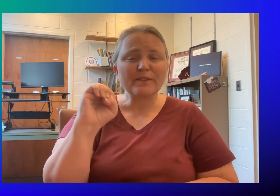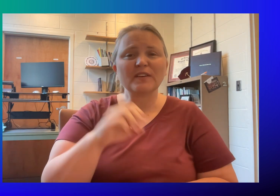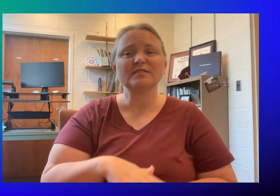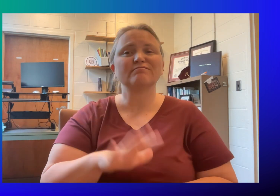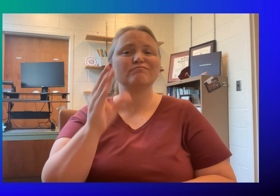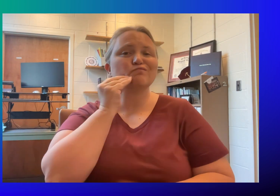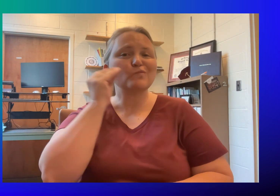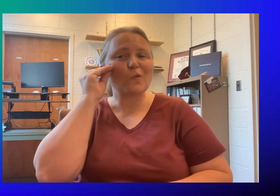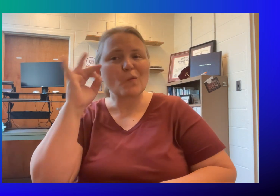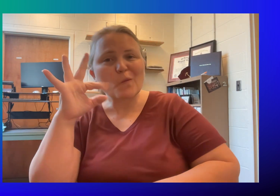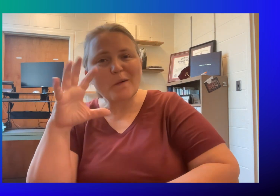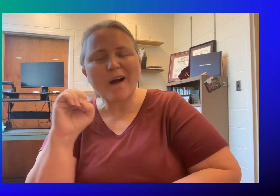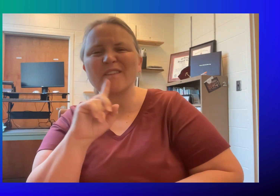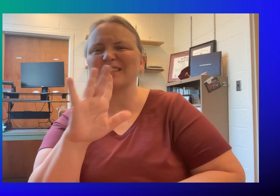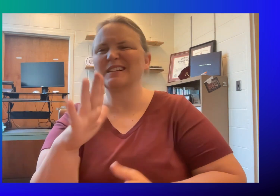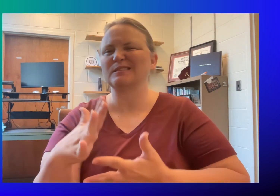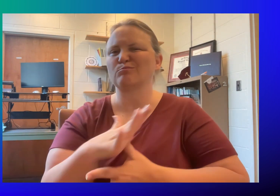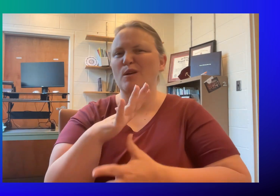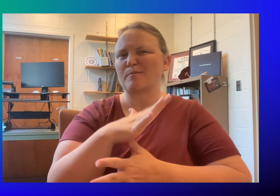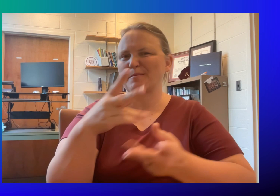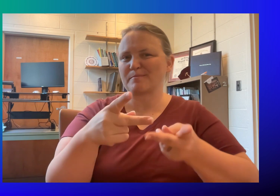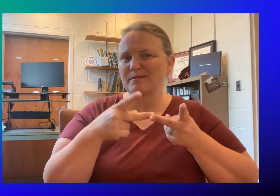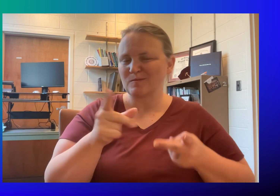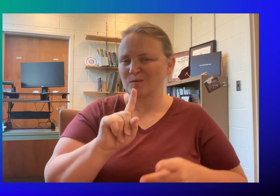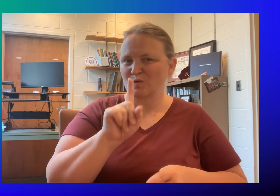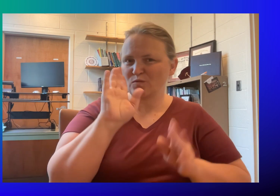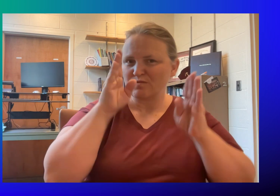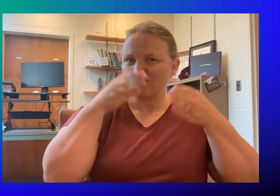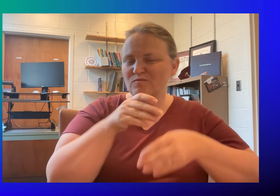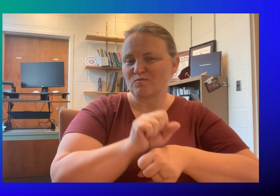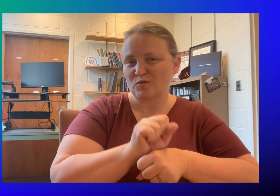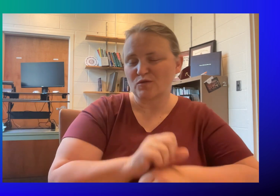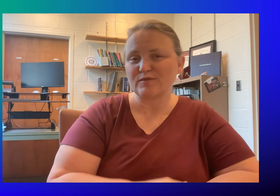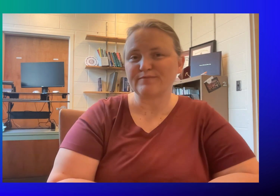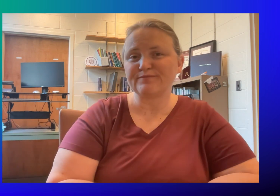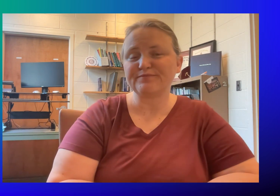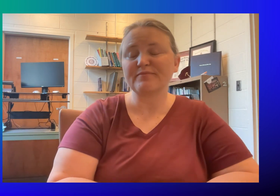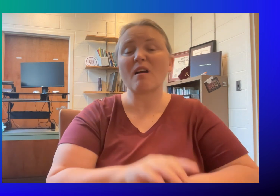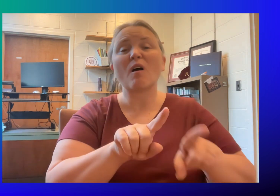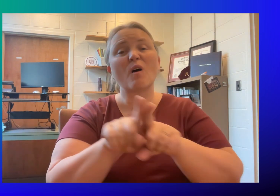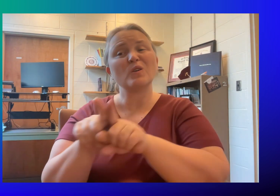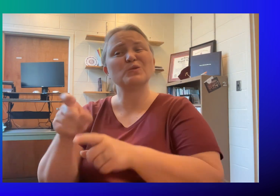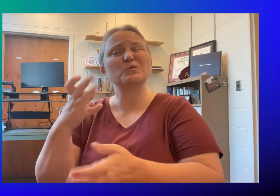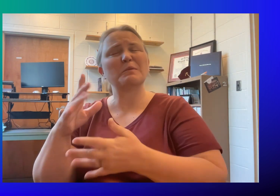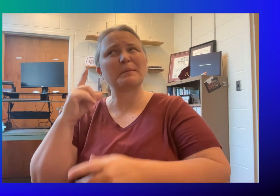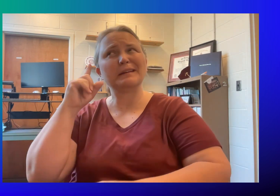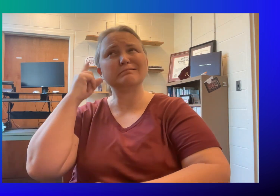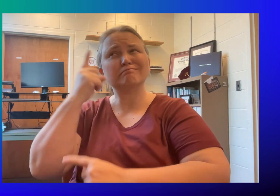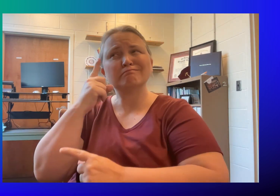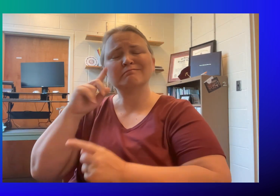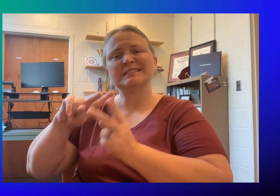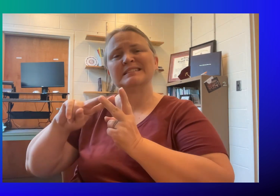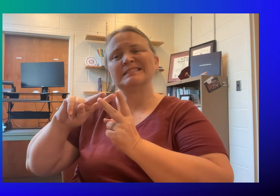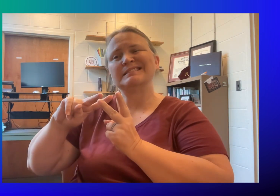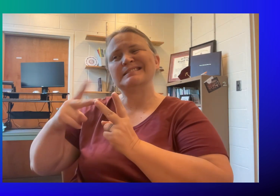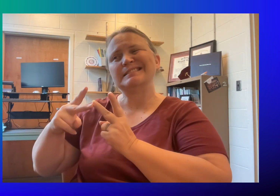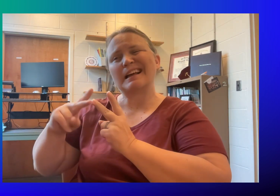might be a home office that you enjoy as your primary writing space. And we're going to spend most of our time talking about that, but you probably also want to consider